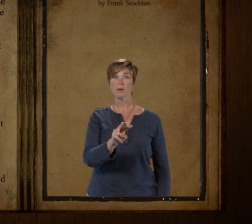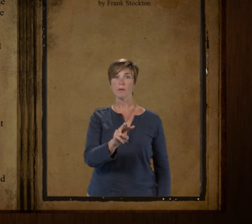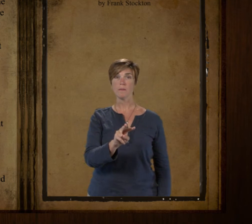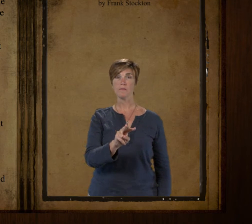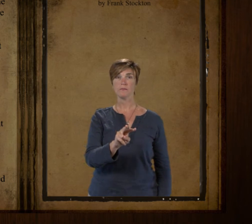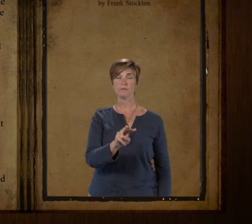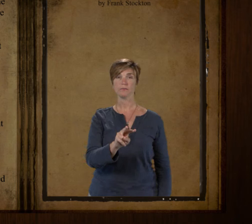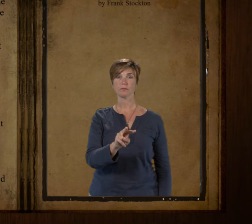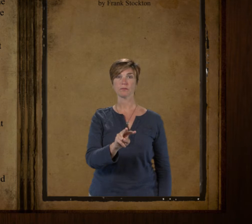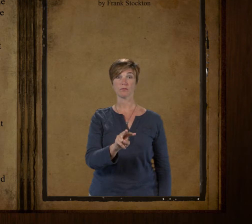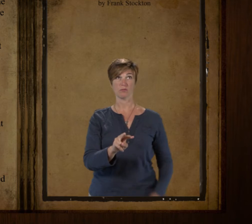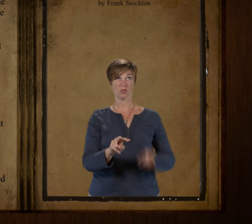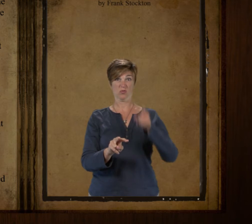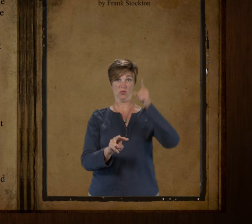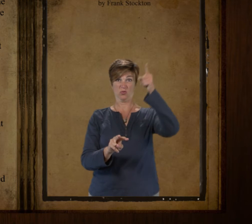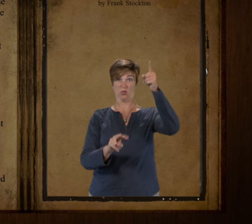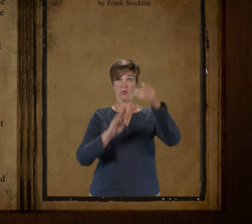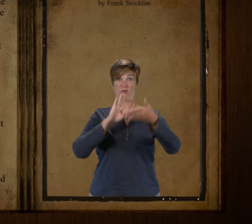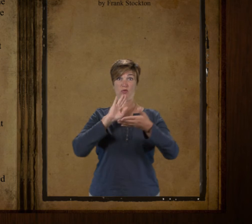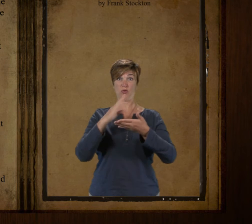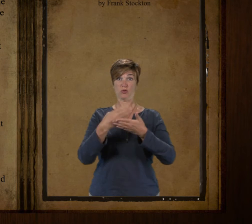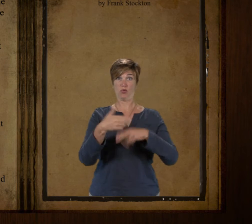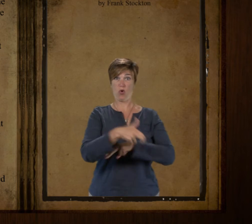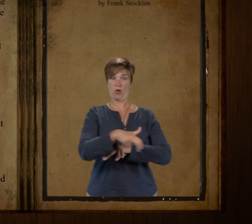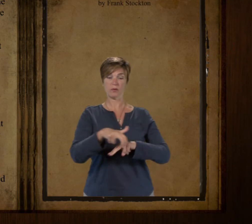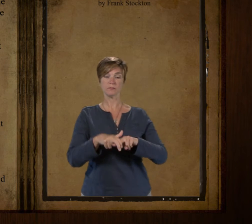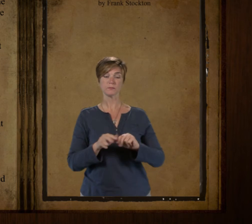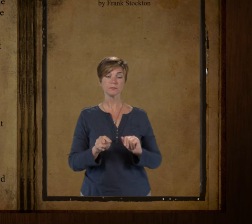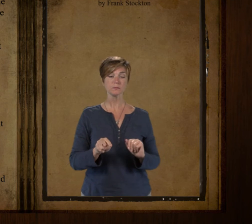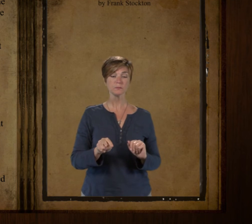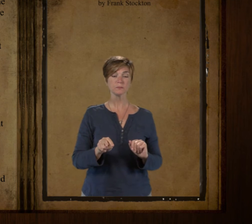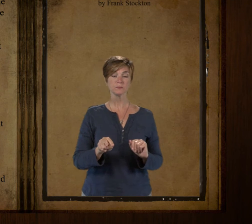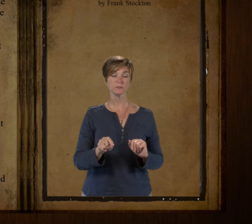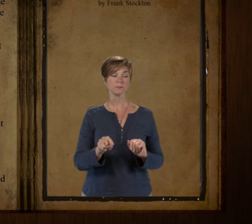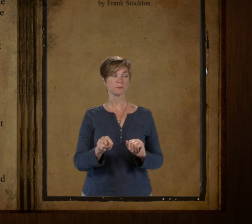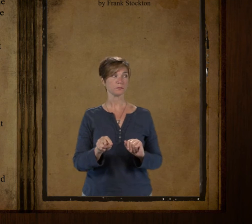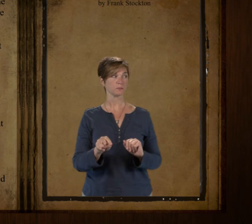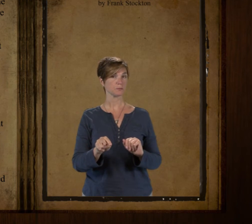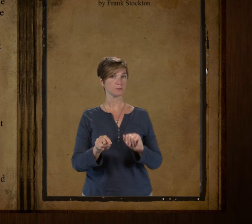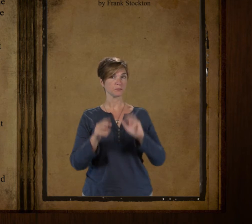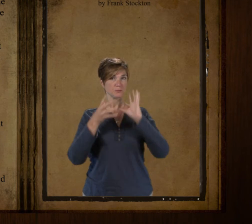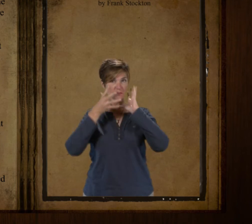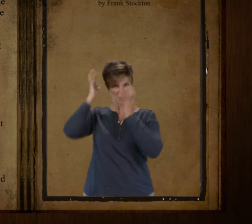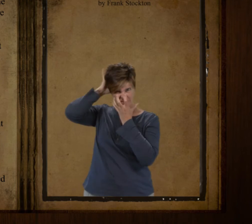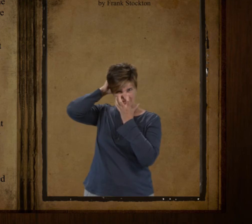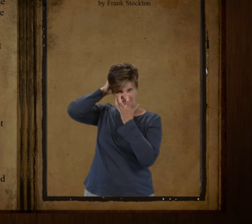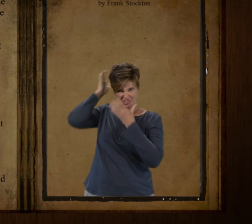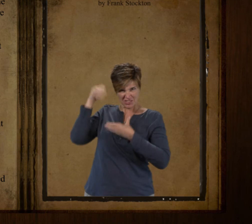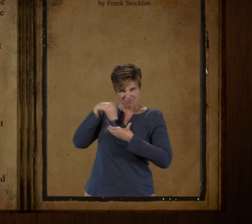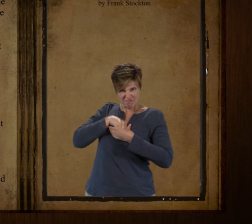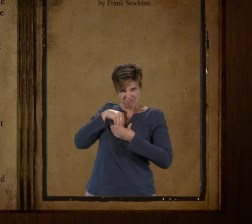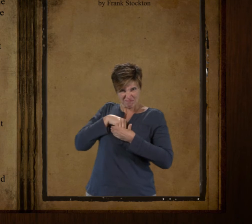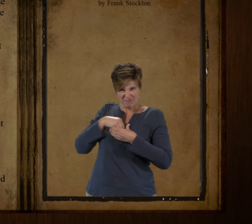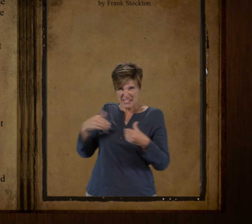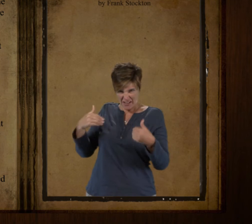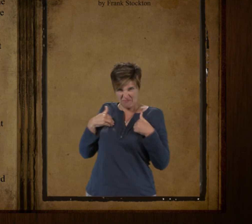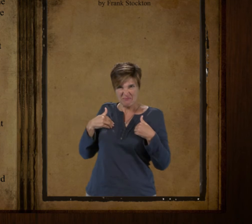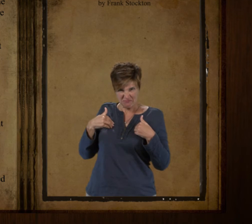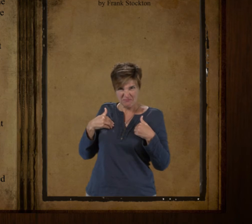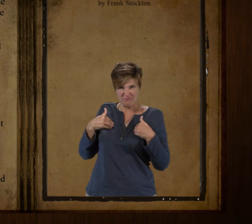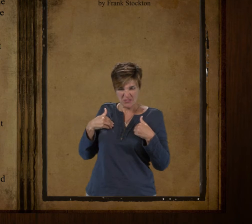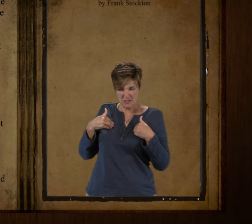fervid soul would not allow her to be absent on an occasion in which she was so terribly interested.